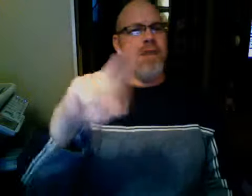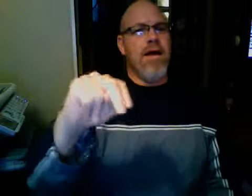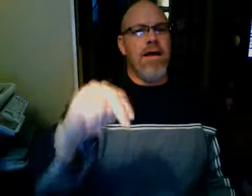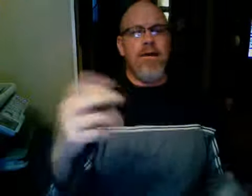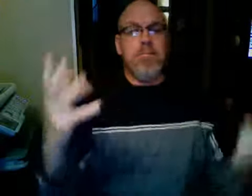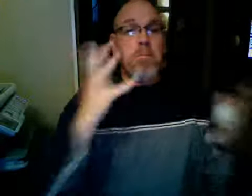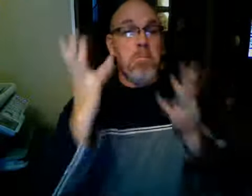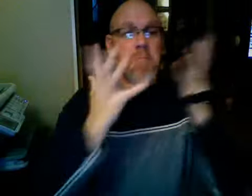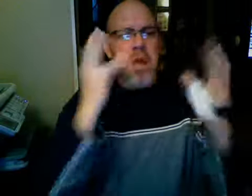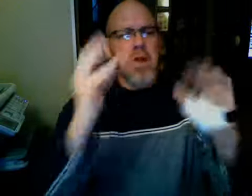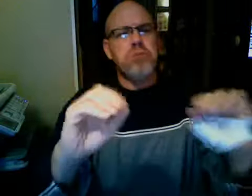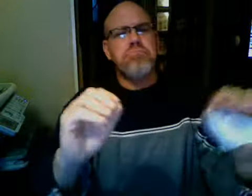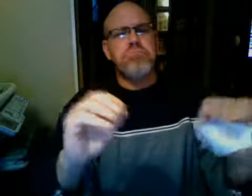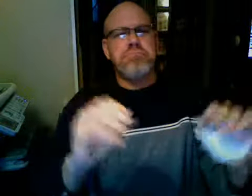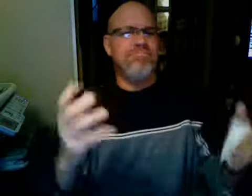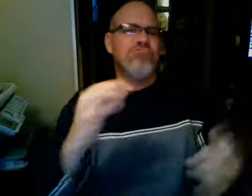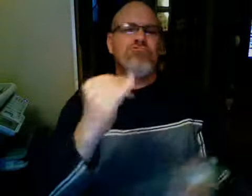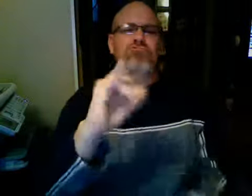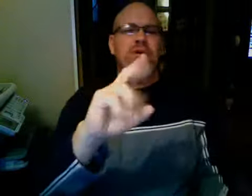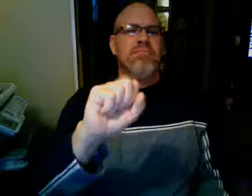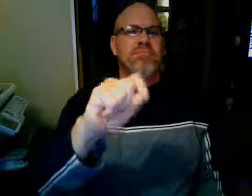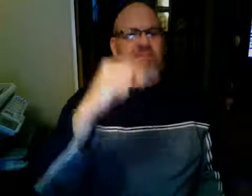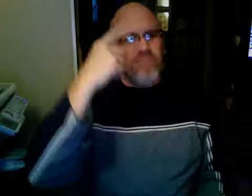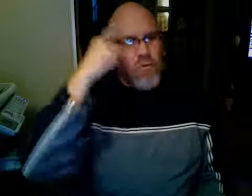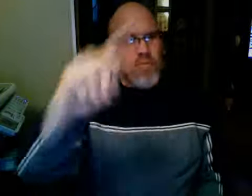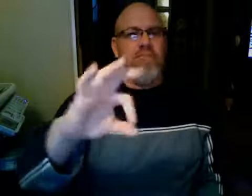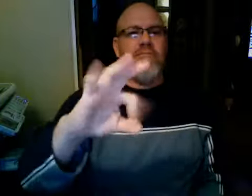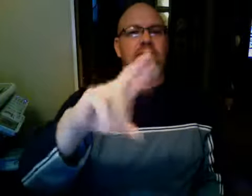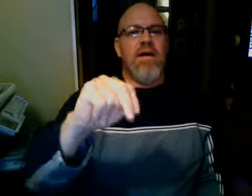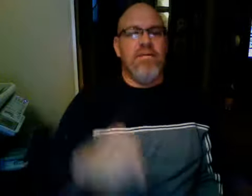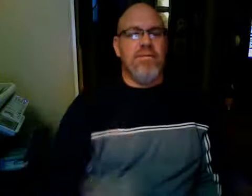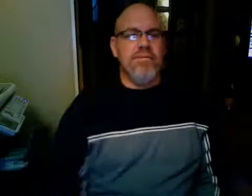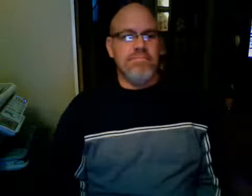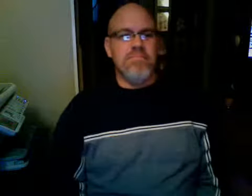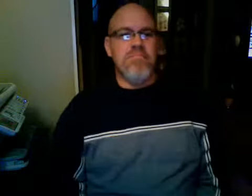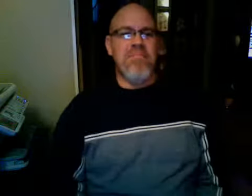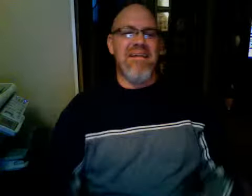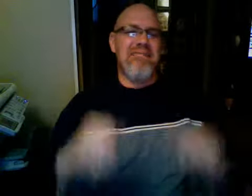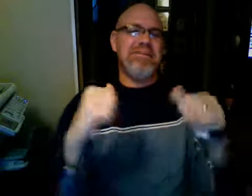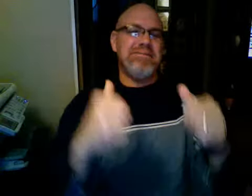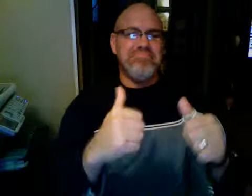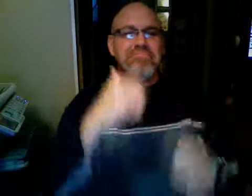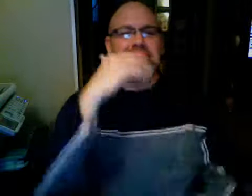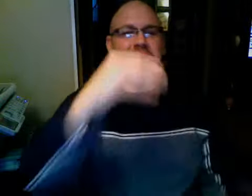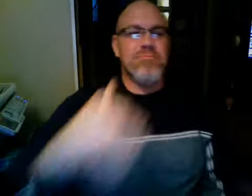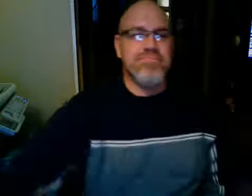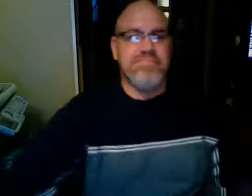It's presented by Chase, as always, 9 o'clock, coming up on Tuesday and then afterwards. Stick around for the back story.